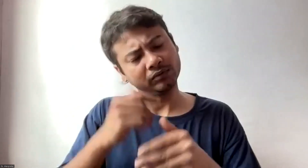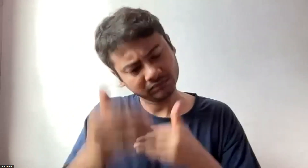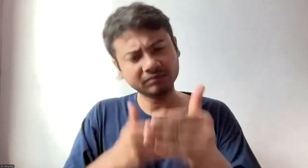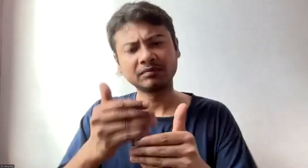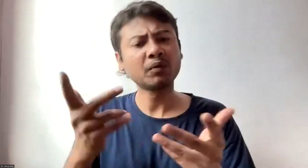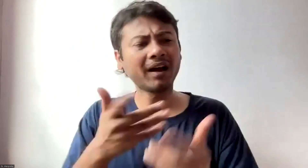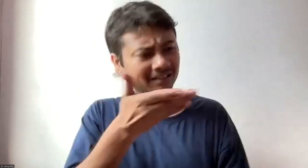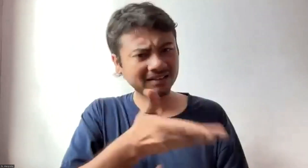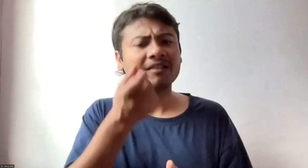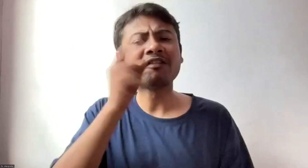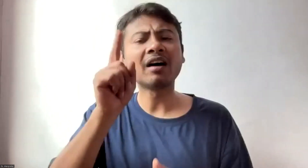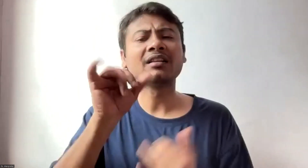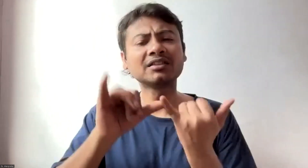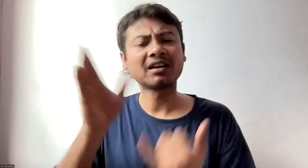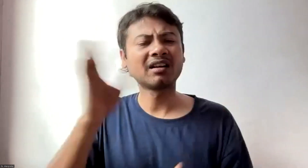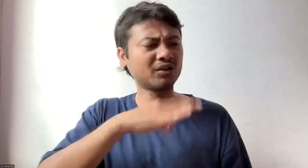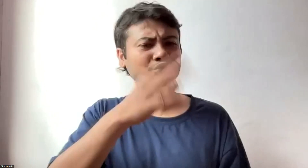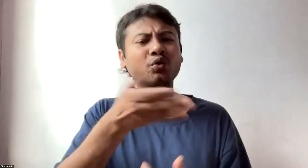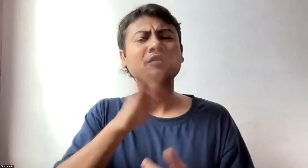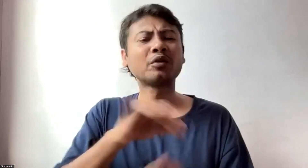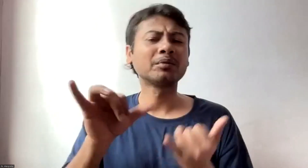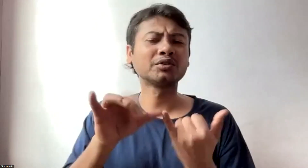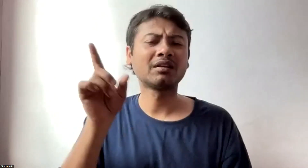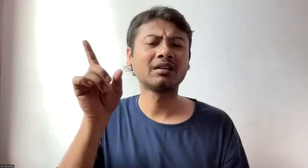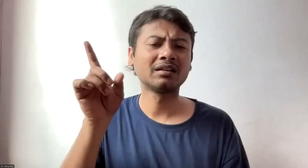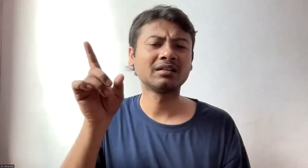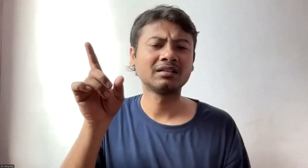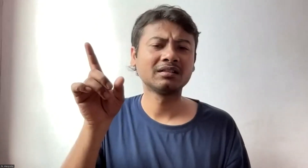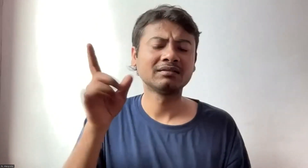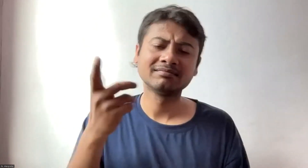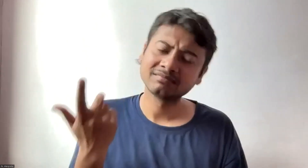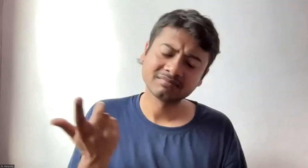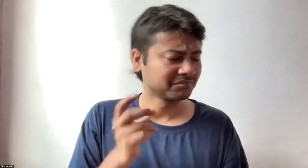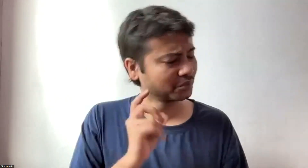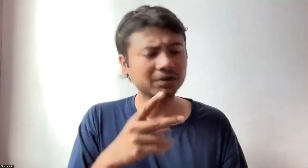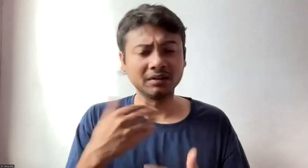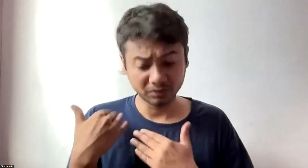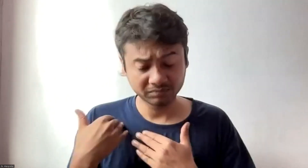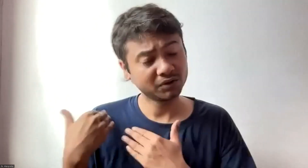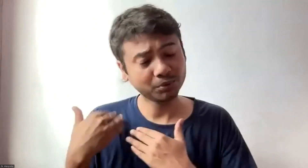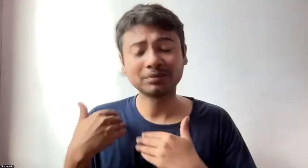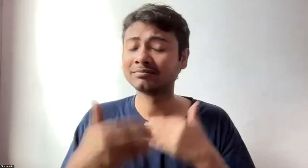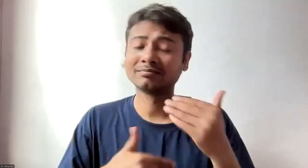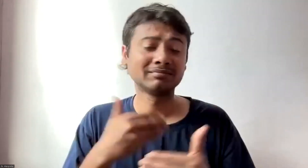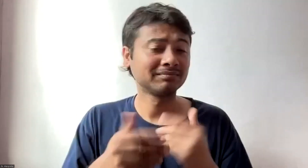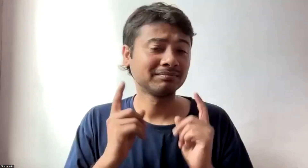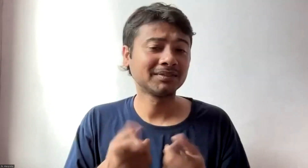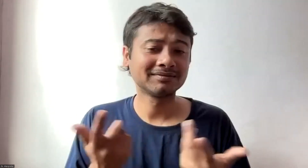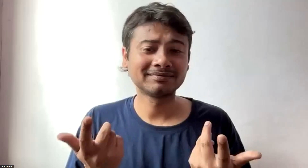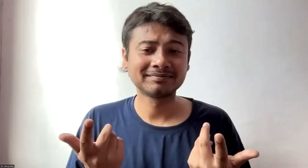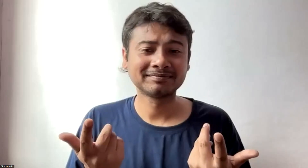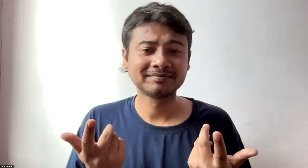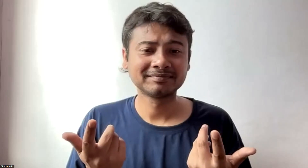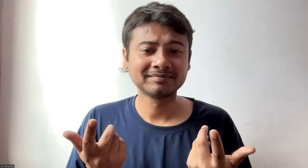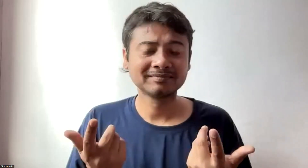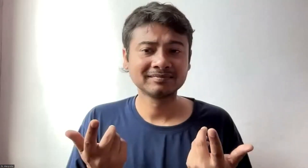So when you, even person who's torturing you, who's fighting with you, who's angry with you, even at that situation, if you start